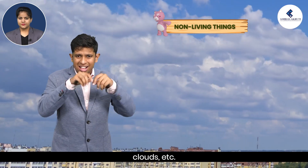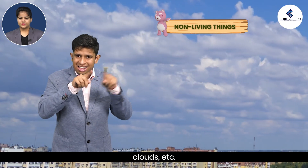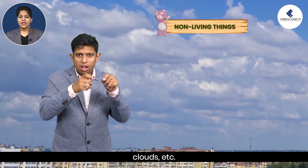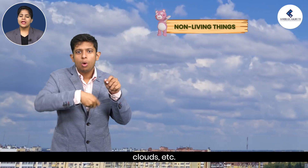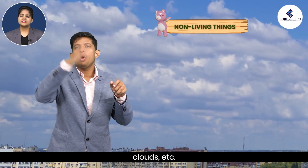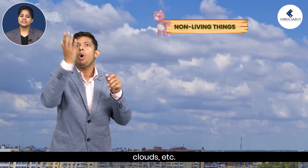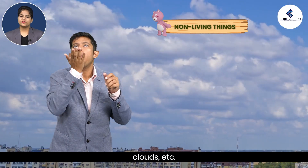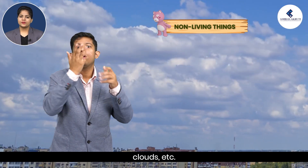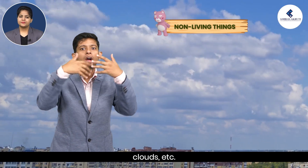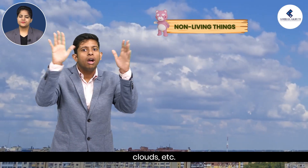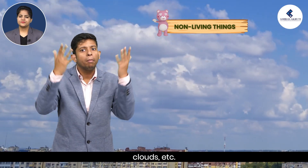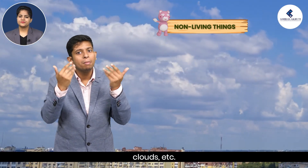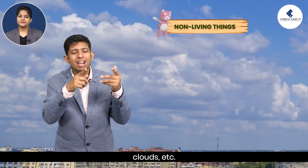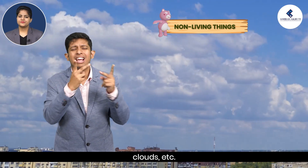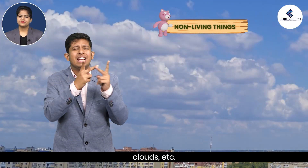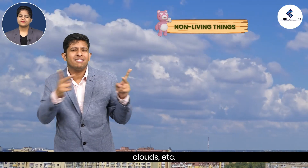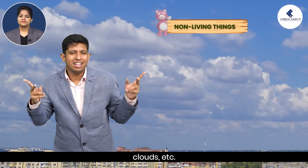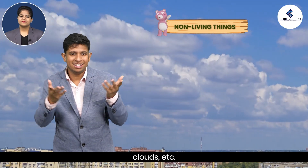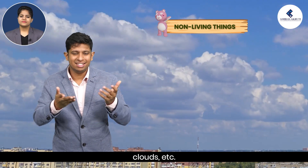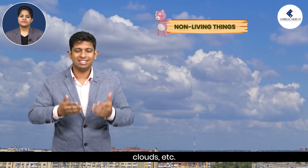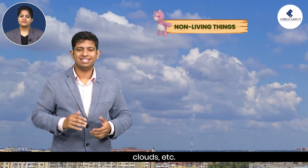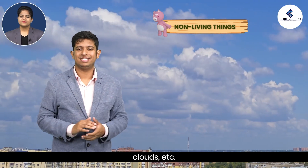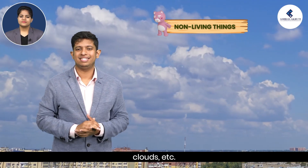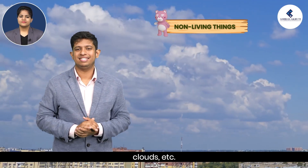clouds, etc.